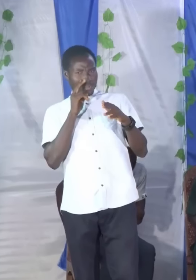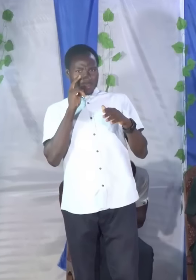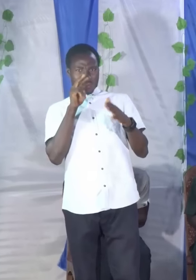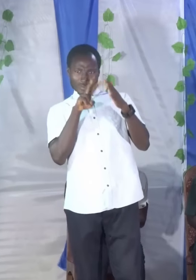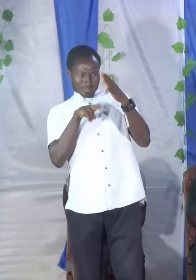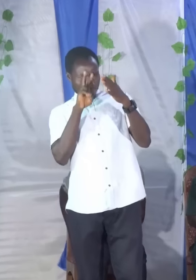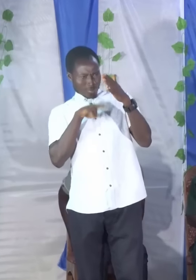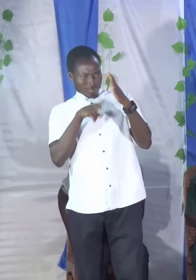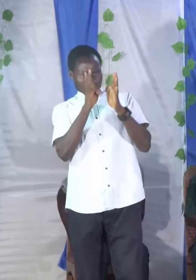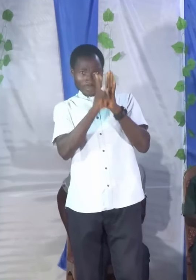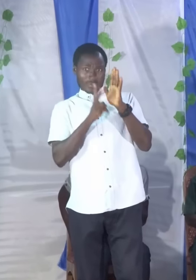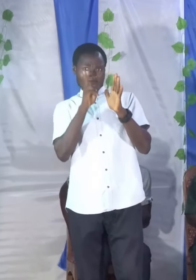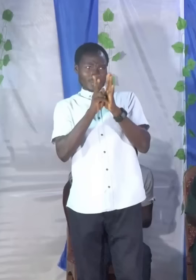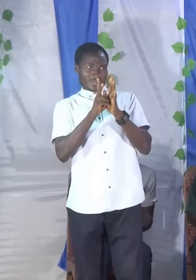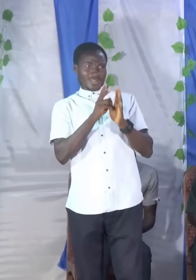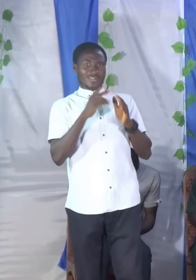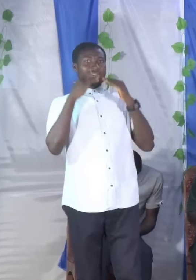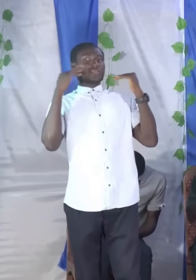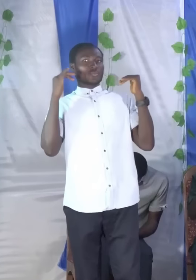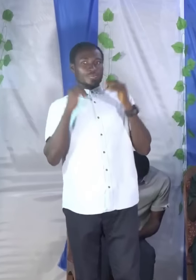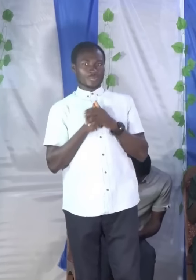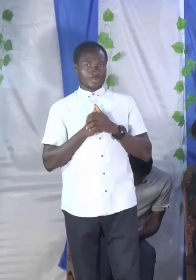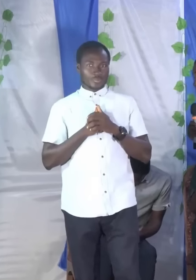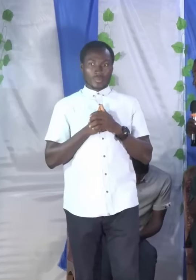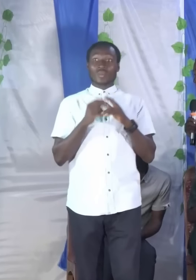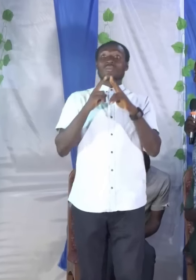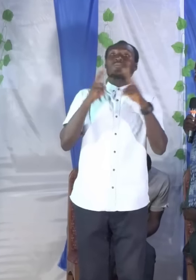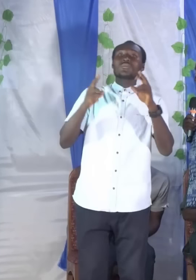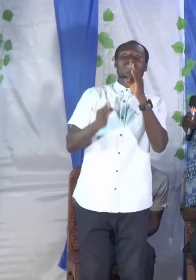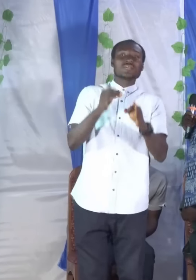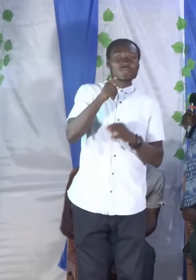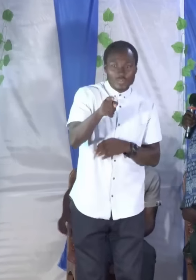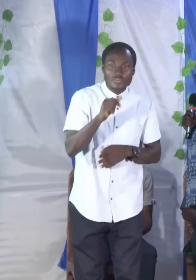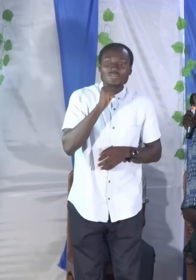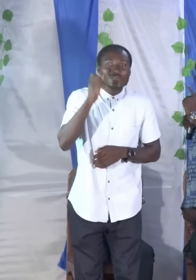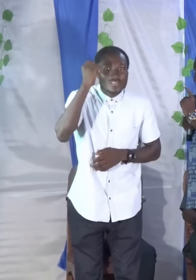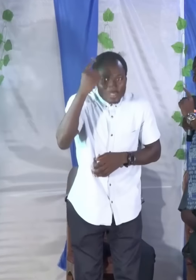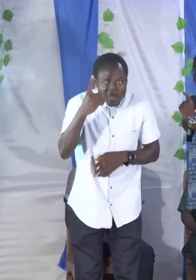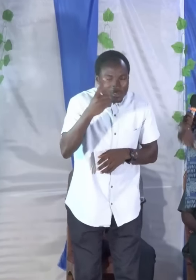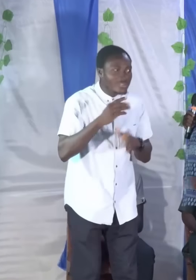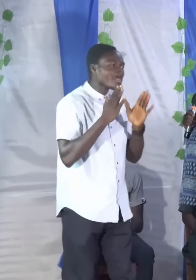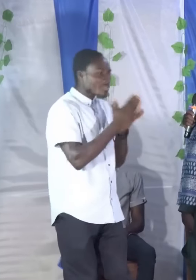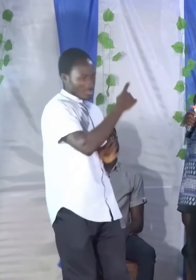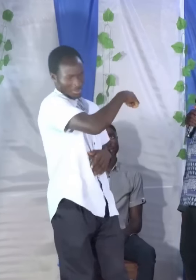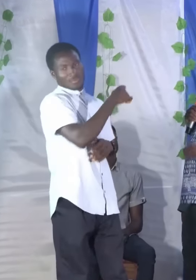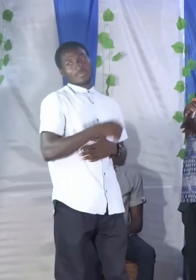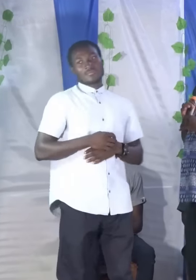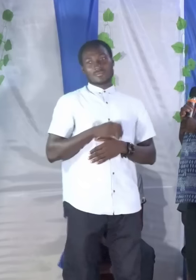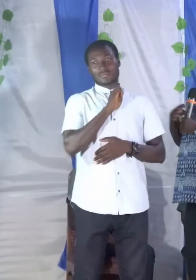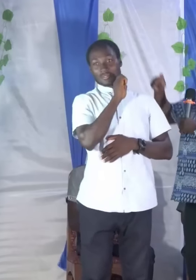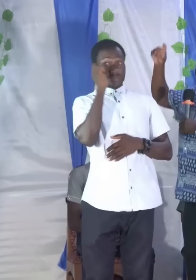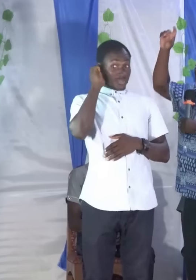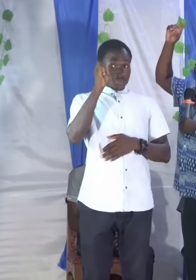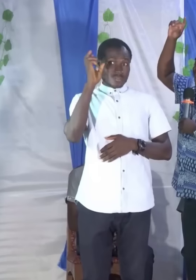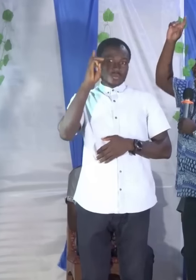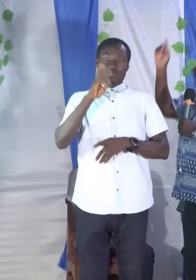am. Now, won't it be, yes, no, beside your room. I am a missionary.